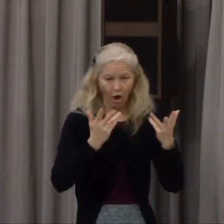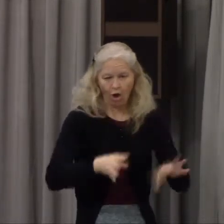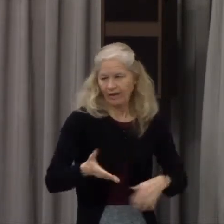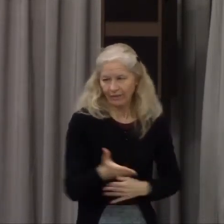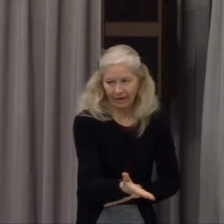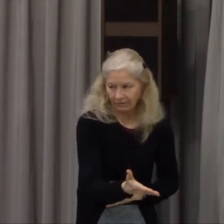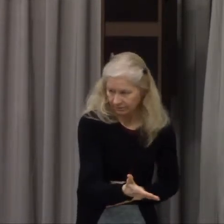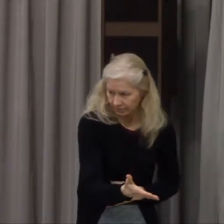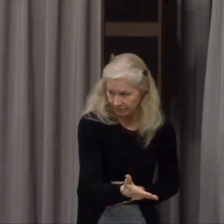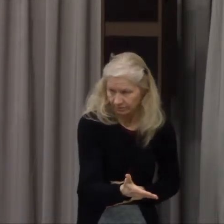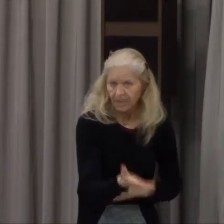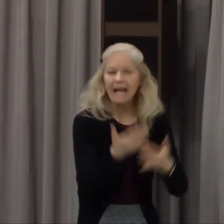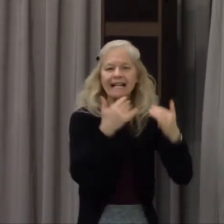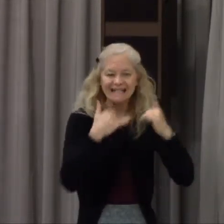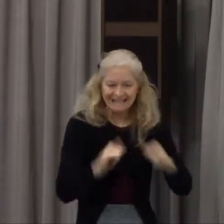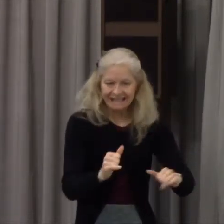disintegrated. They haven't been consumed.